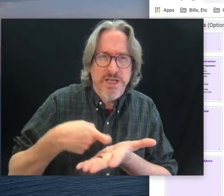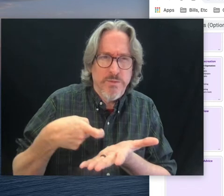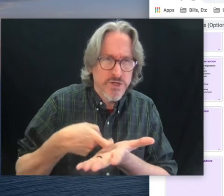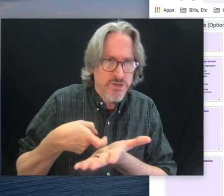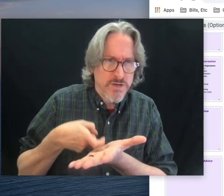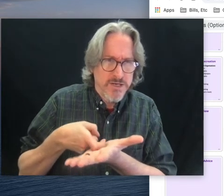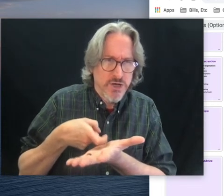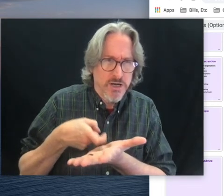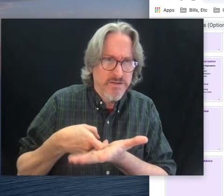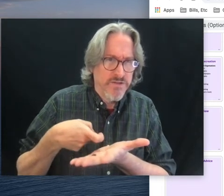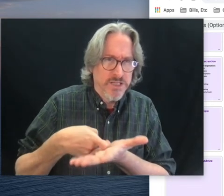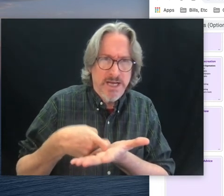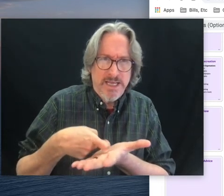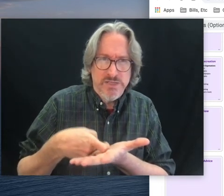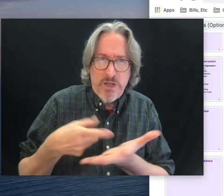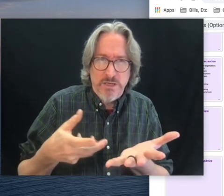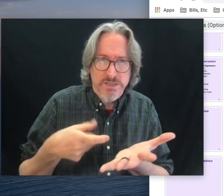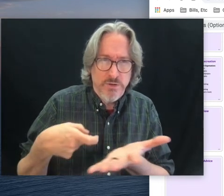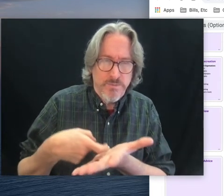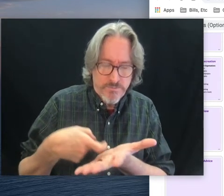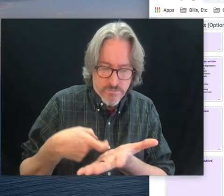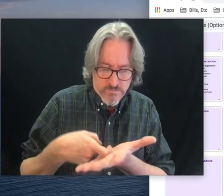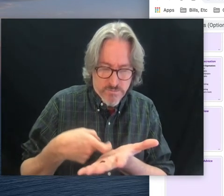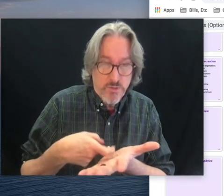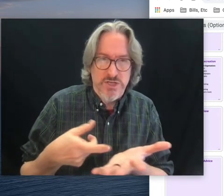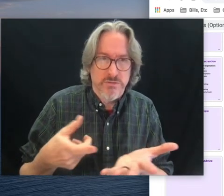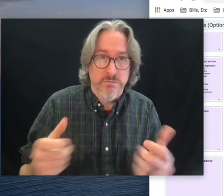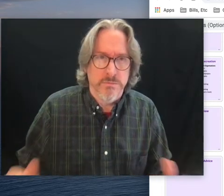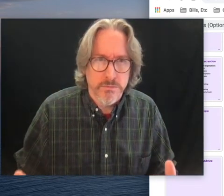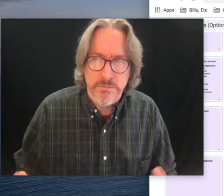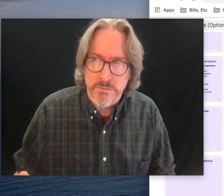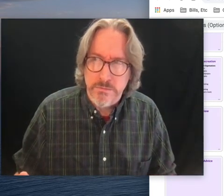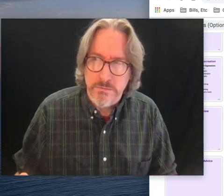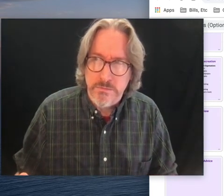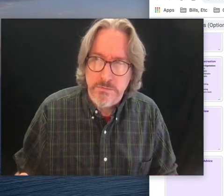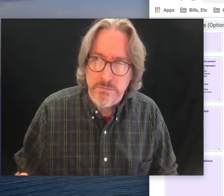Wish they would have taught like field hockey as well, because it would, which